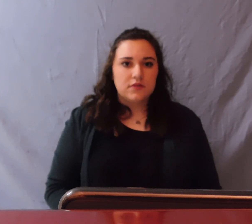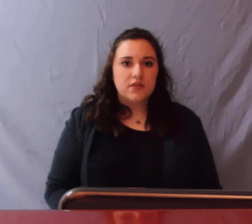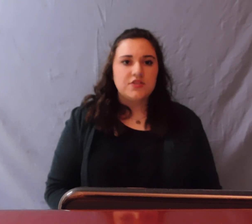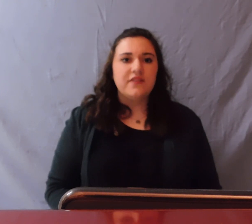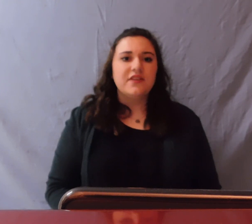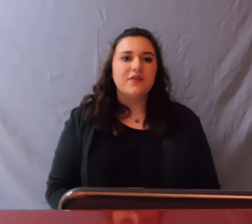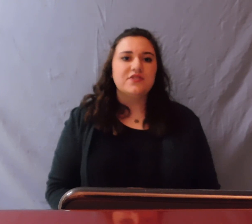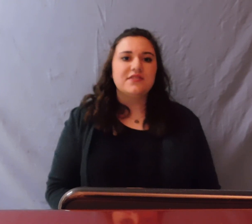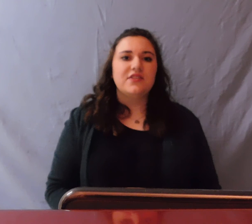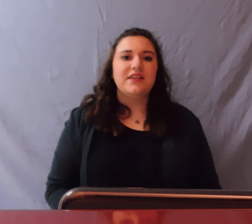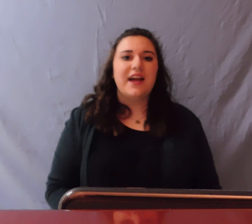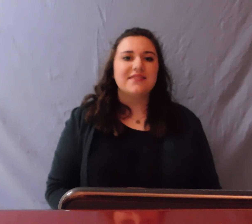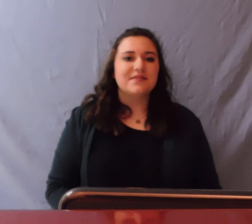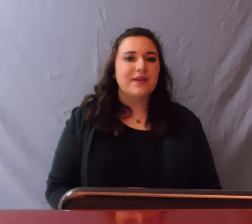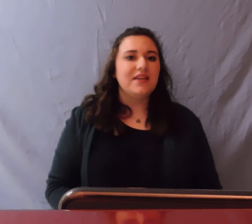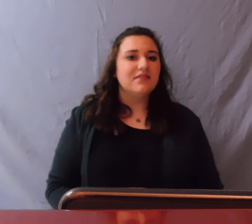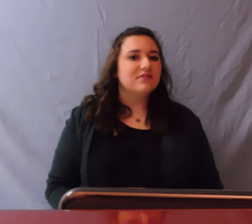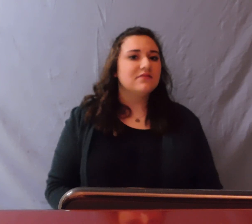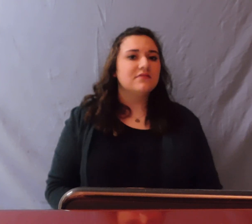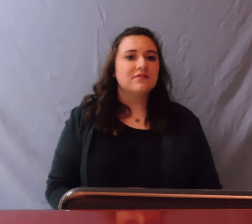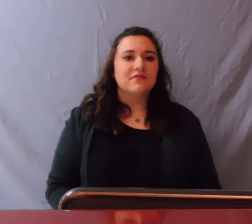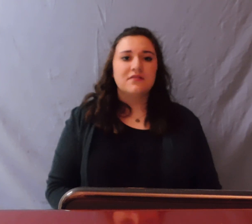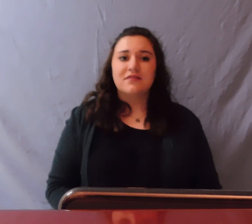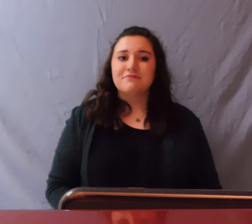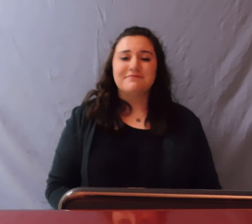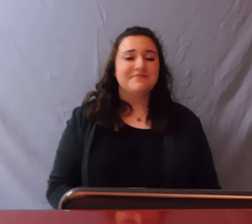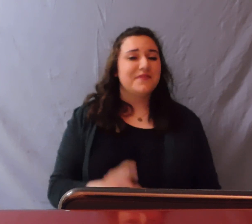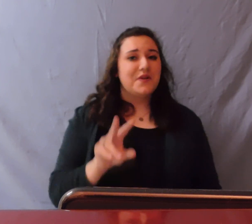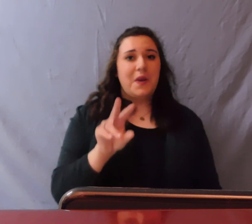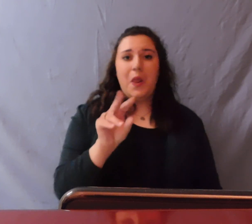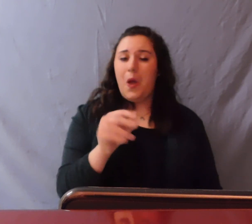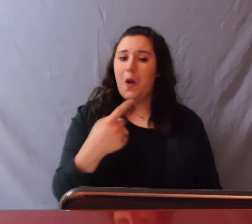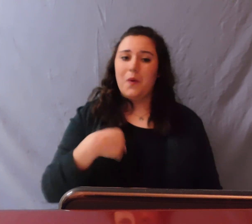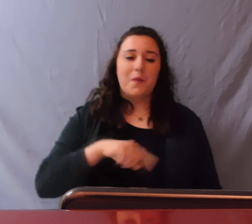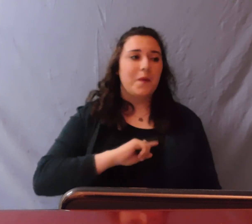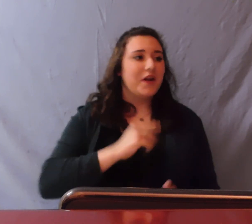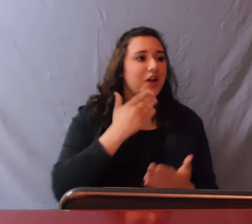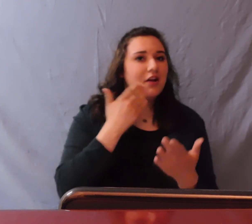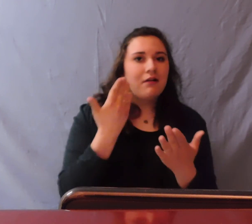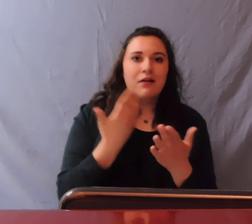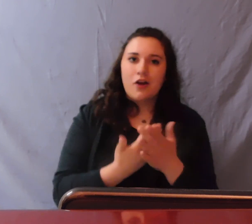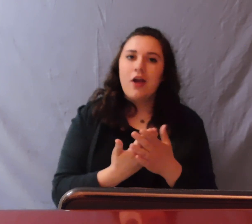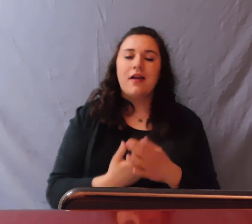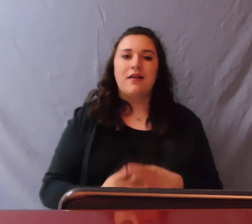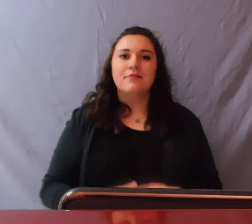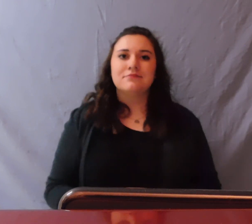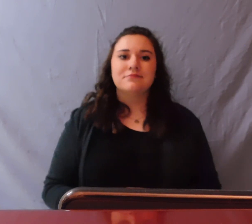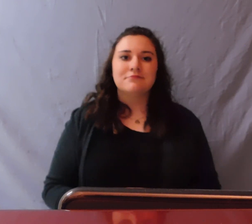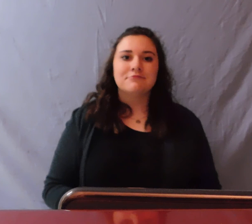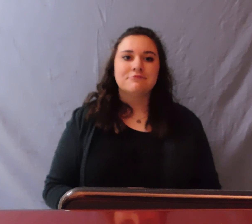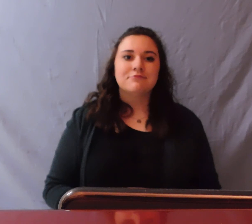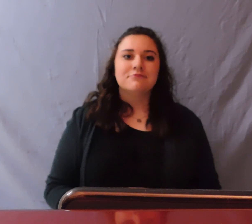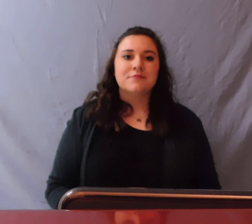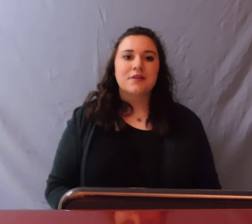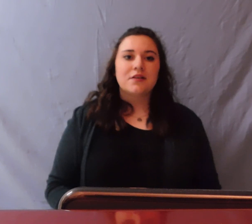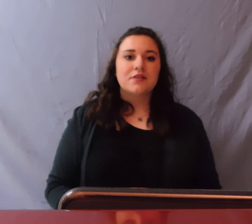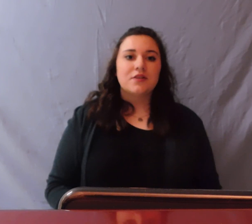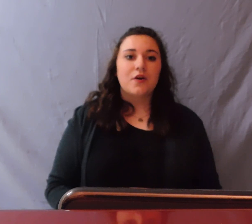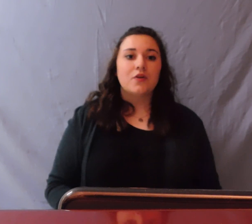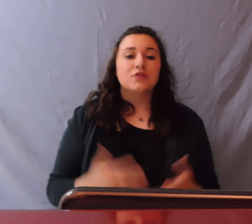Do you have any questions that you need to ask me? Actually, we are all set for today. So what I'll do is, like I said, we'll get your caseworker to come out to your